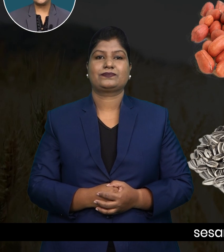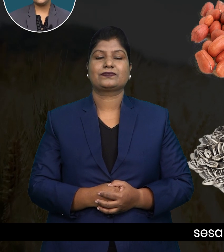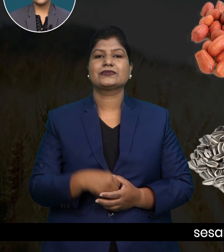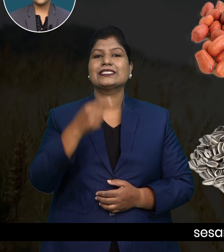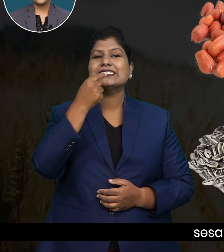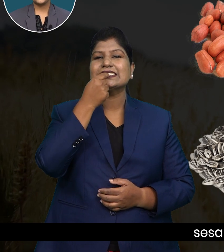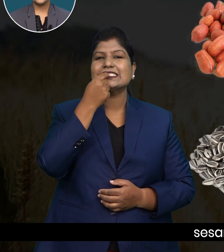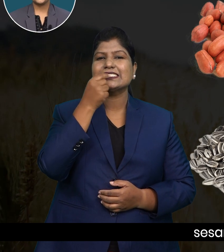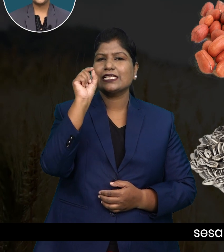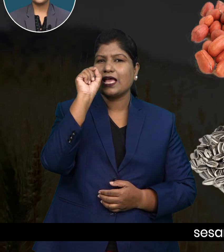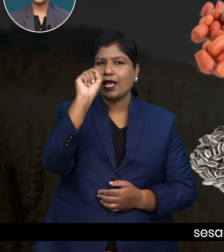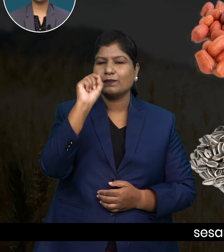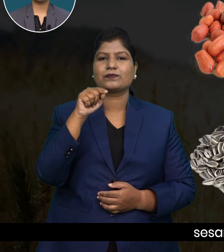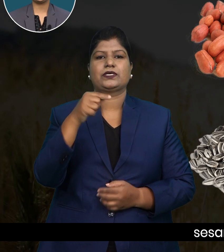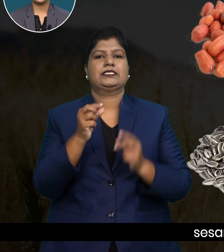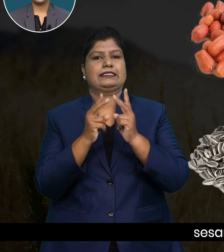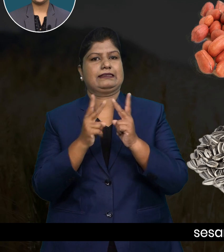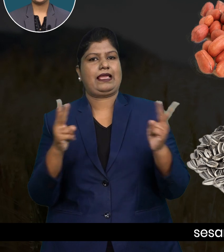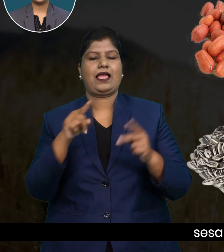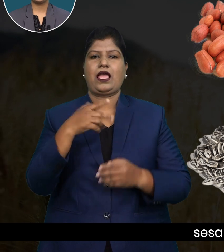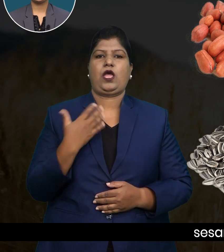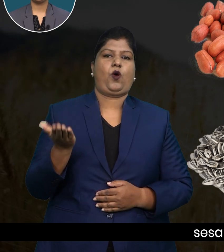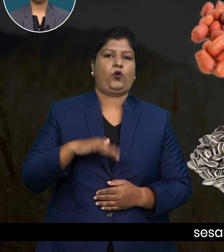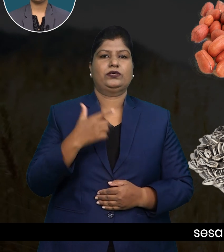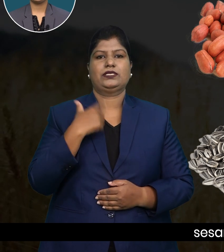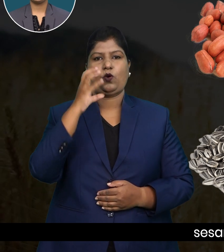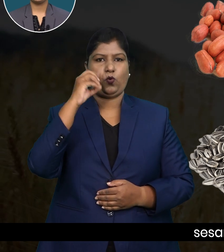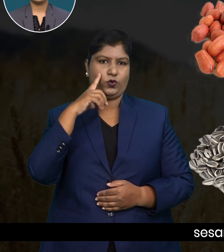sesame seeds, etc.